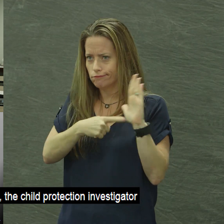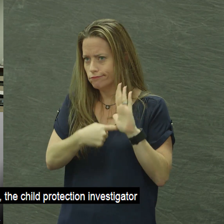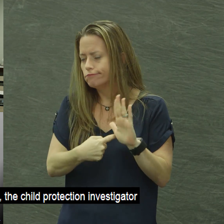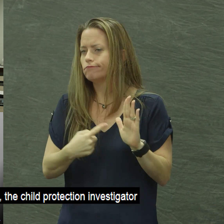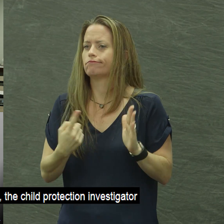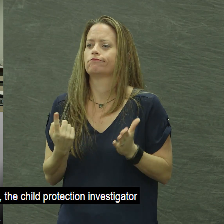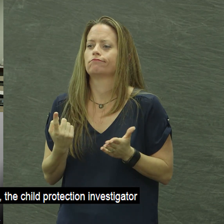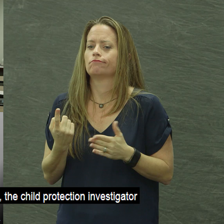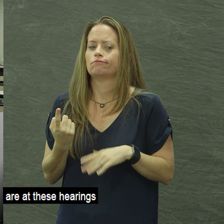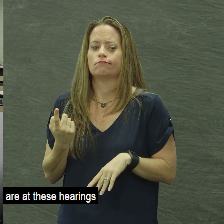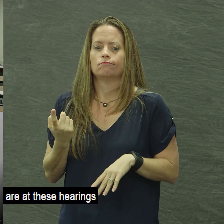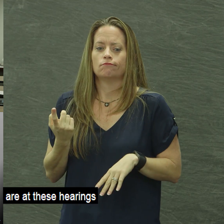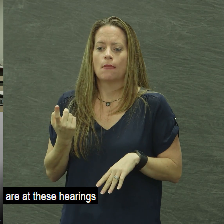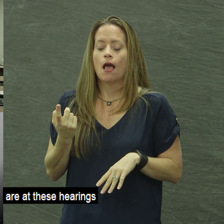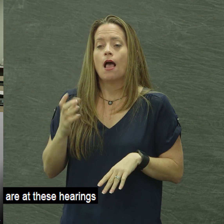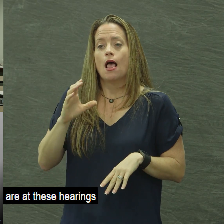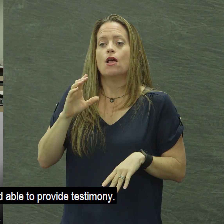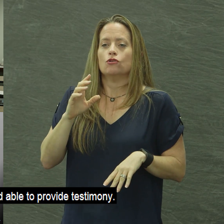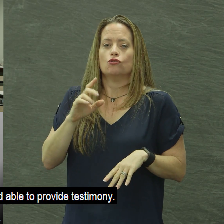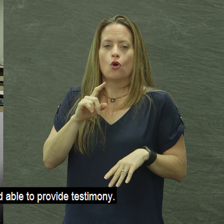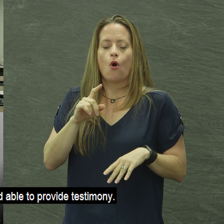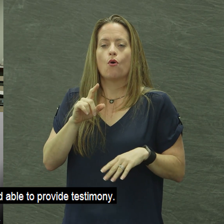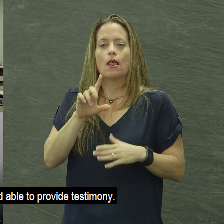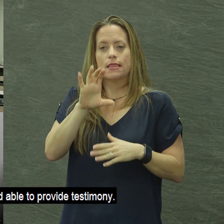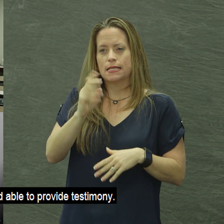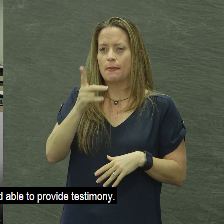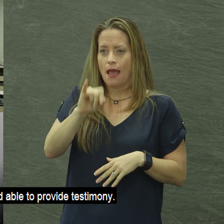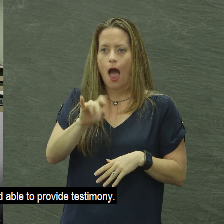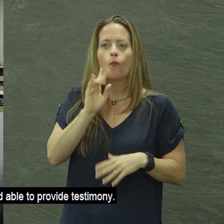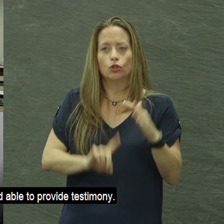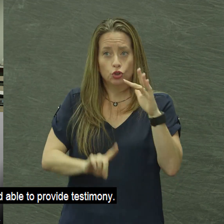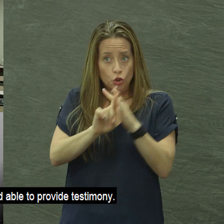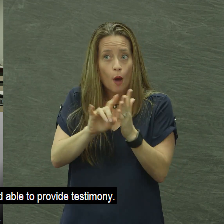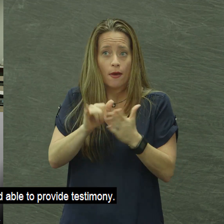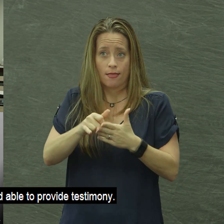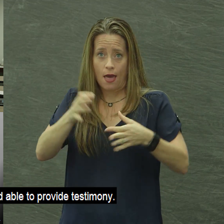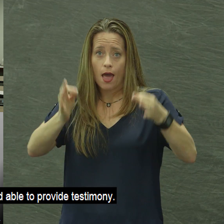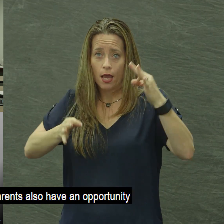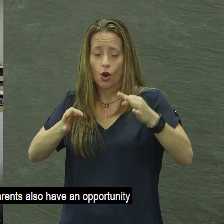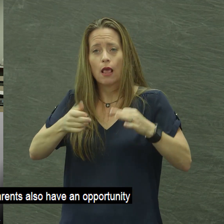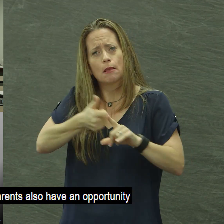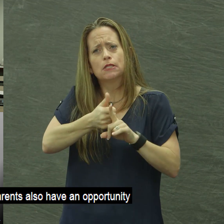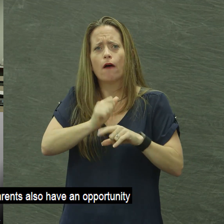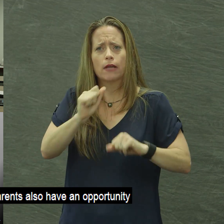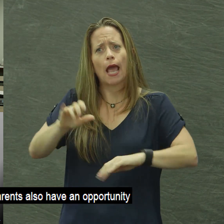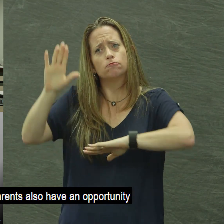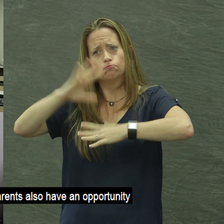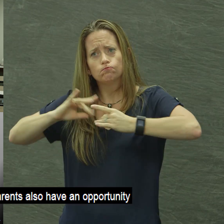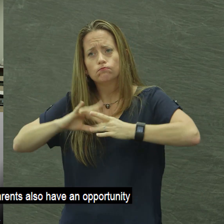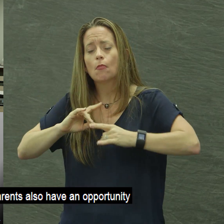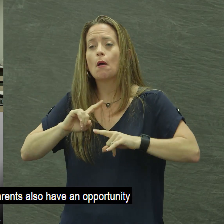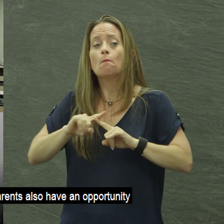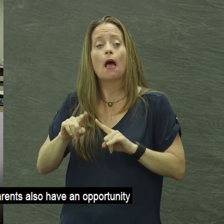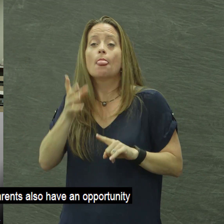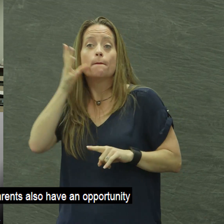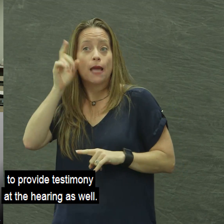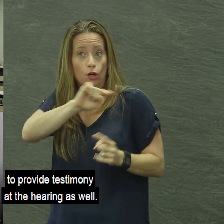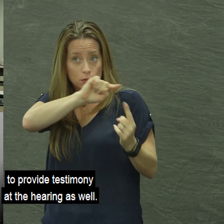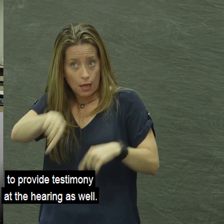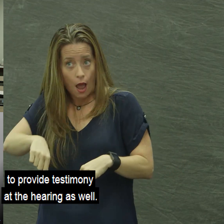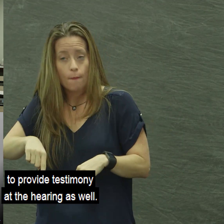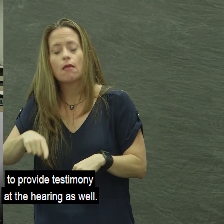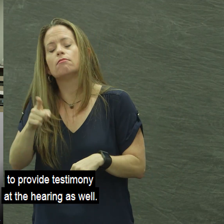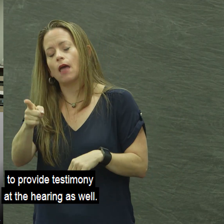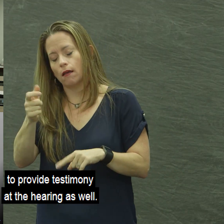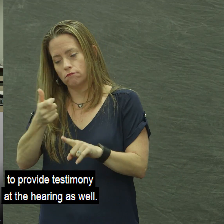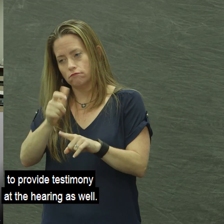child protection investigator, are at these hearings and able to provide testimony. The parents also have an opportunity to